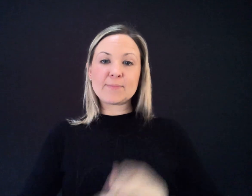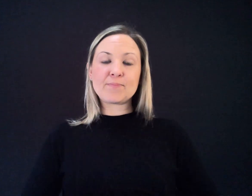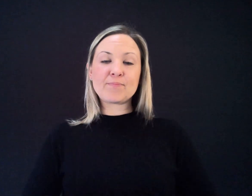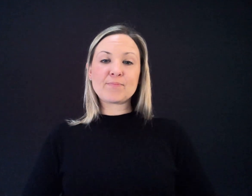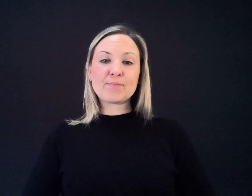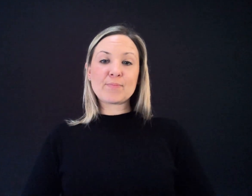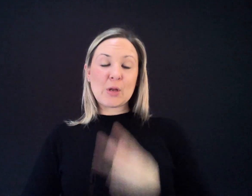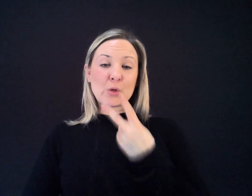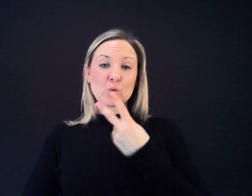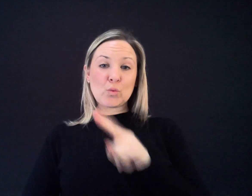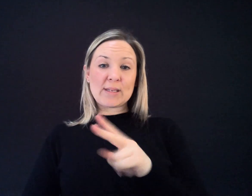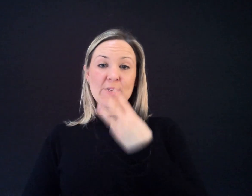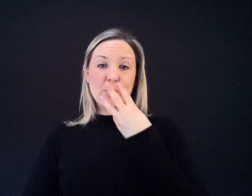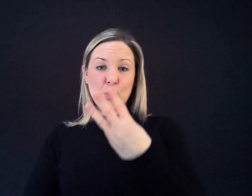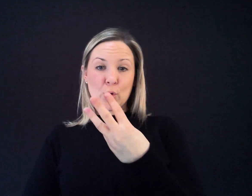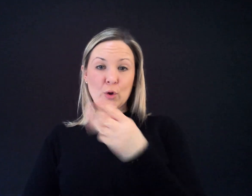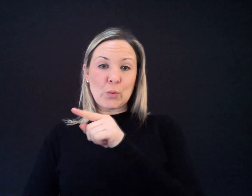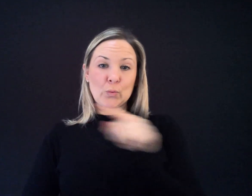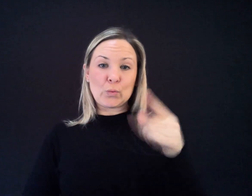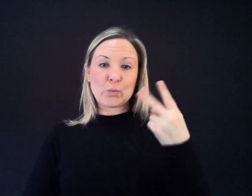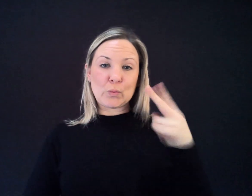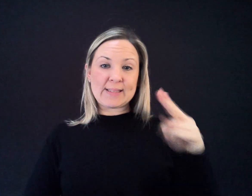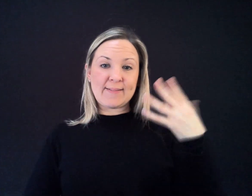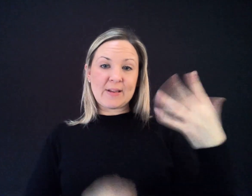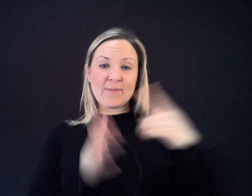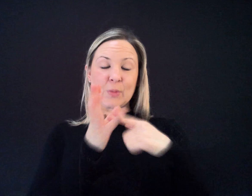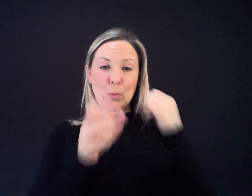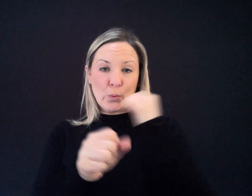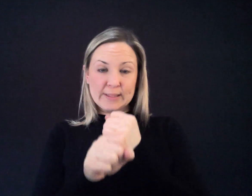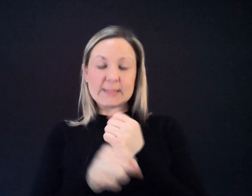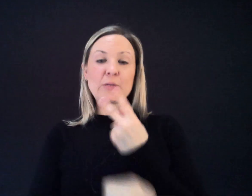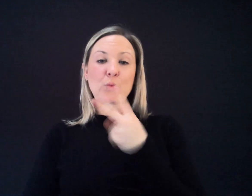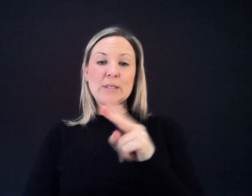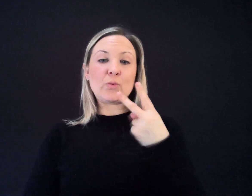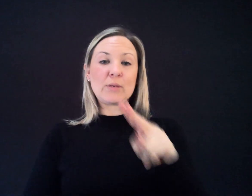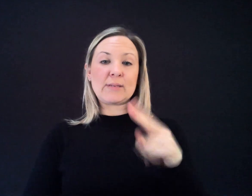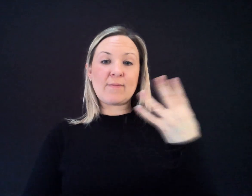23rd to the 25th of August 2024 in Sydney.